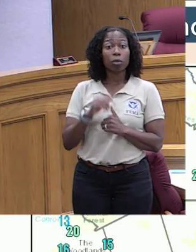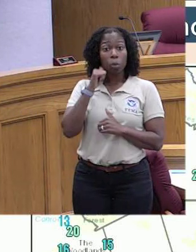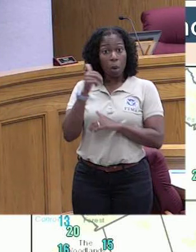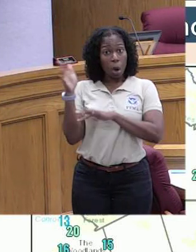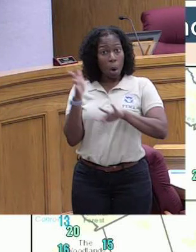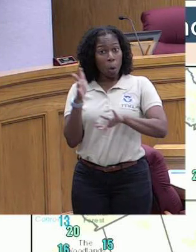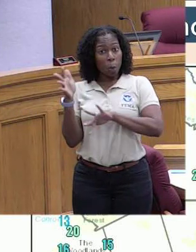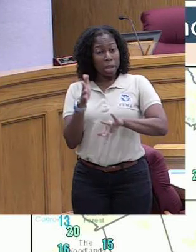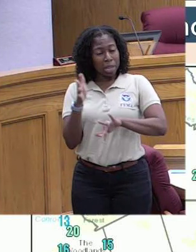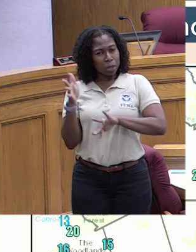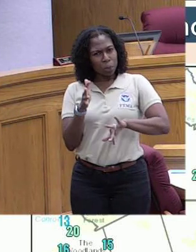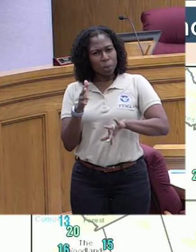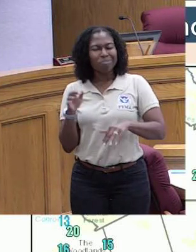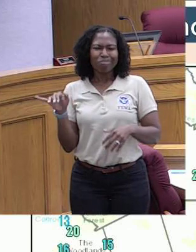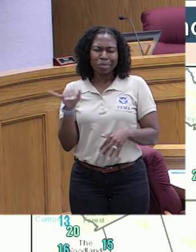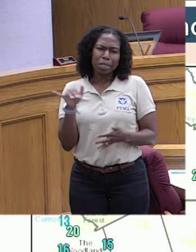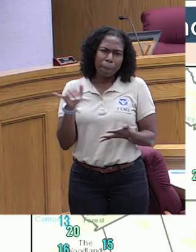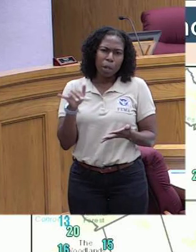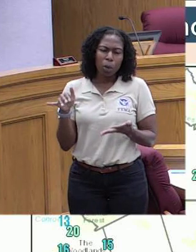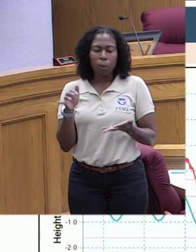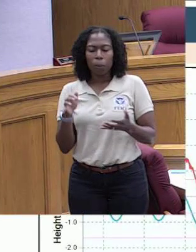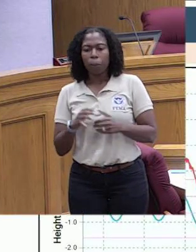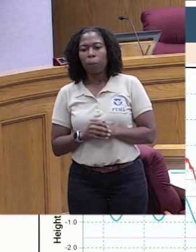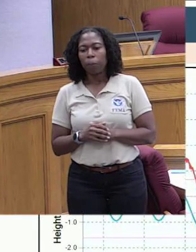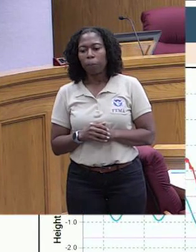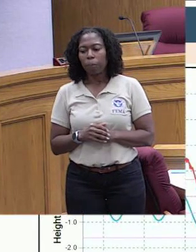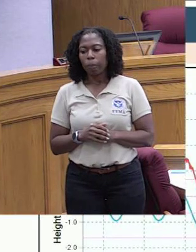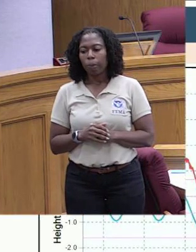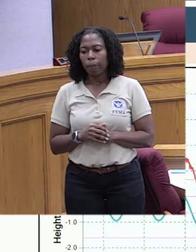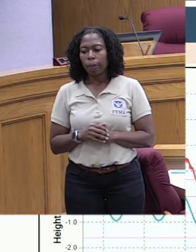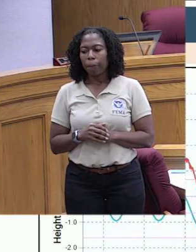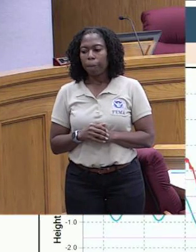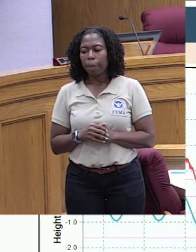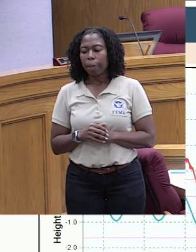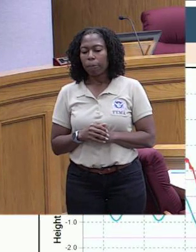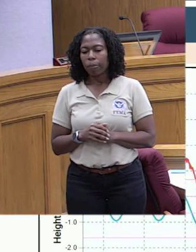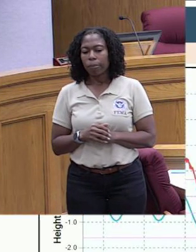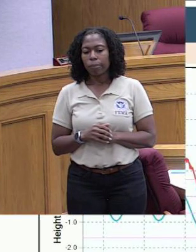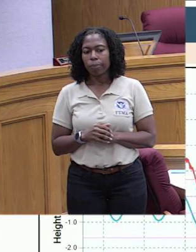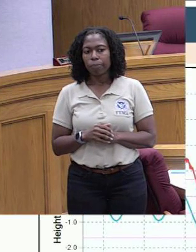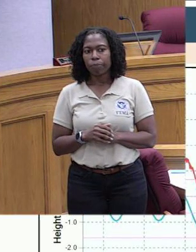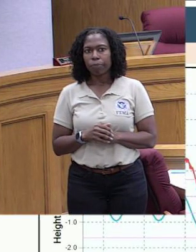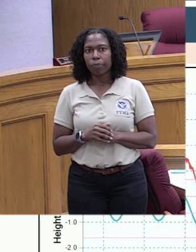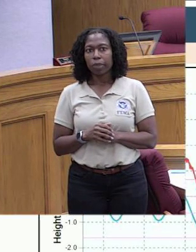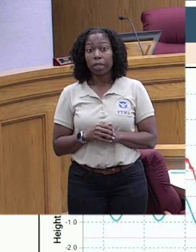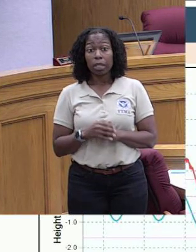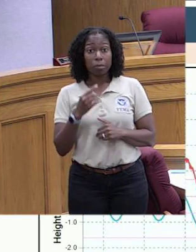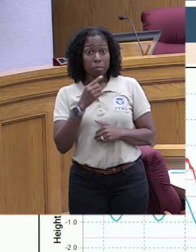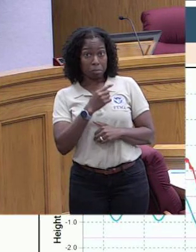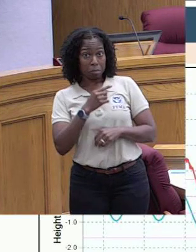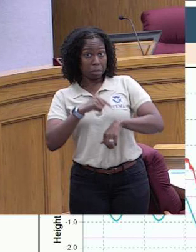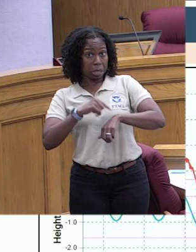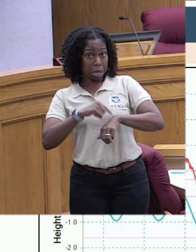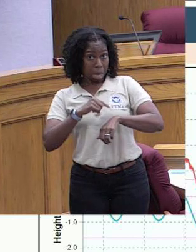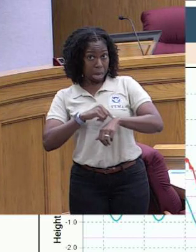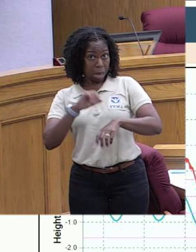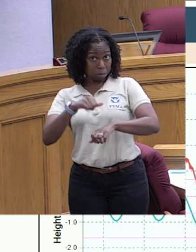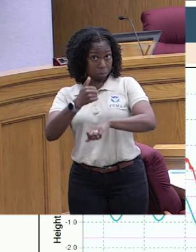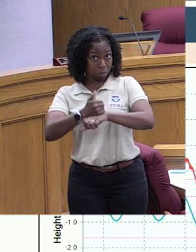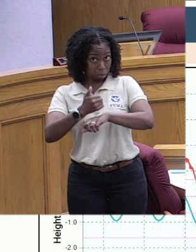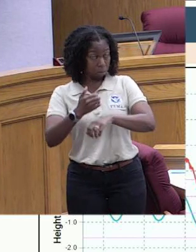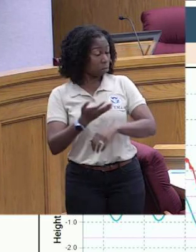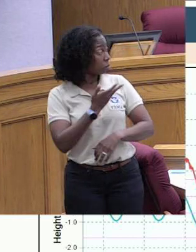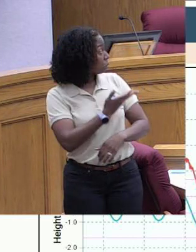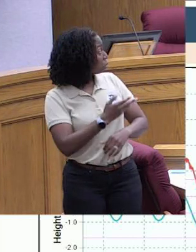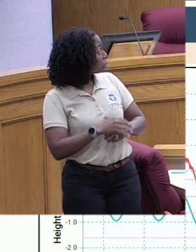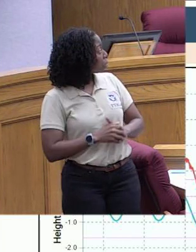gusts closer to the coast and less inland. So here's what the tide situation looks like. This is a graph that